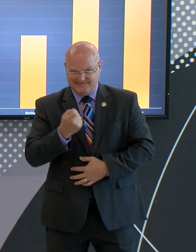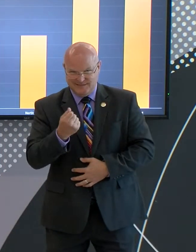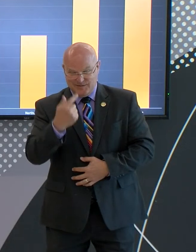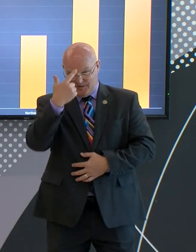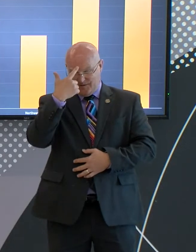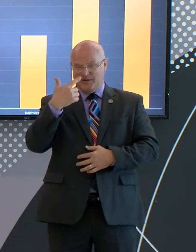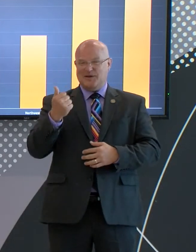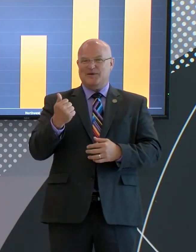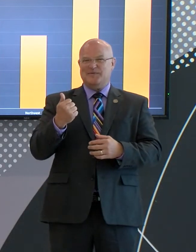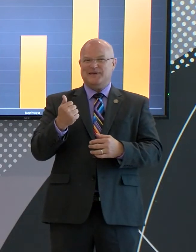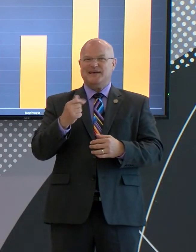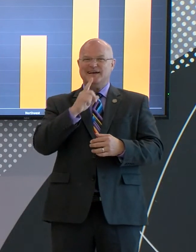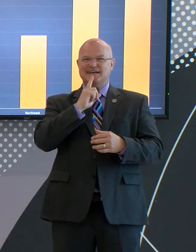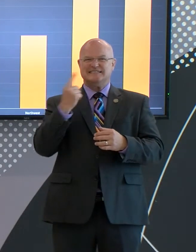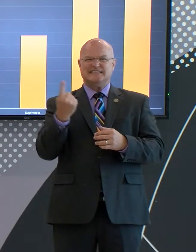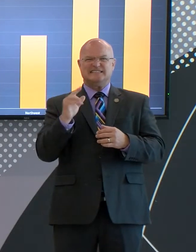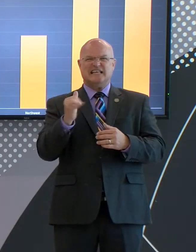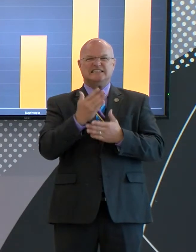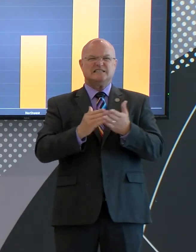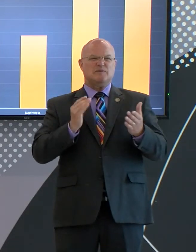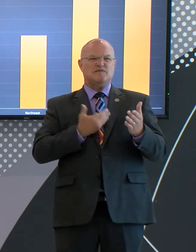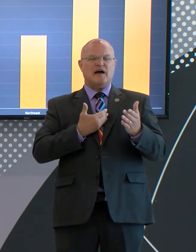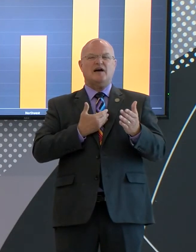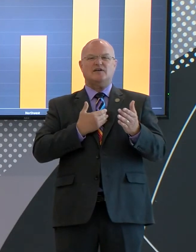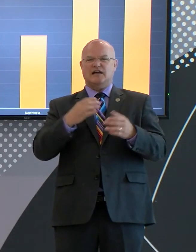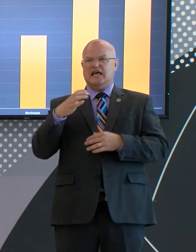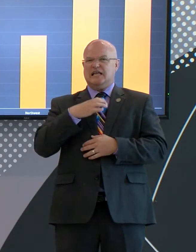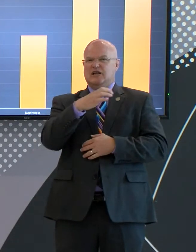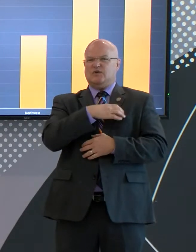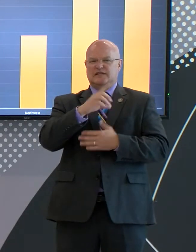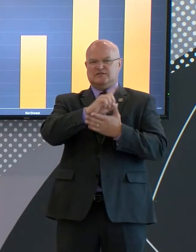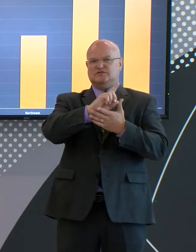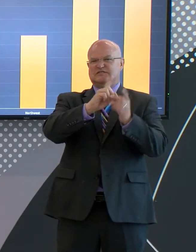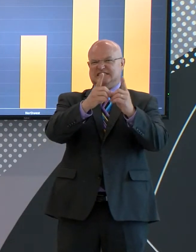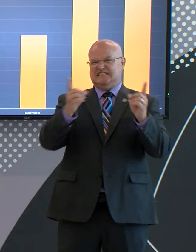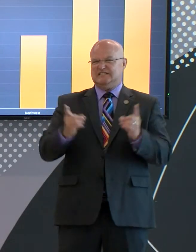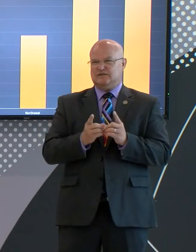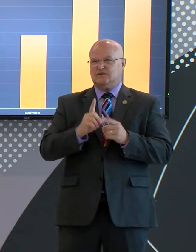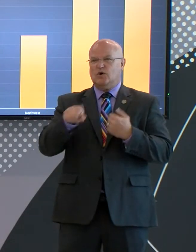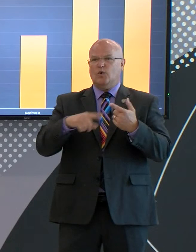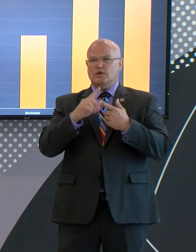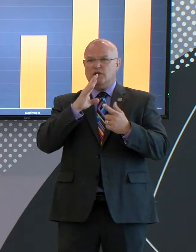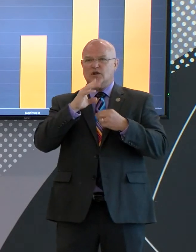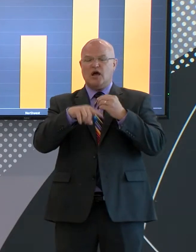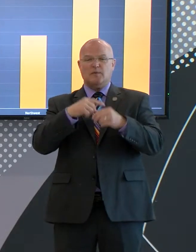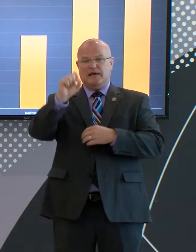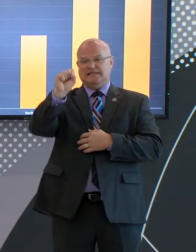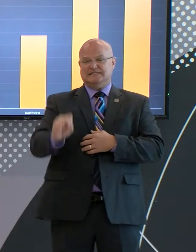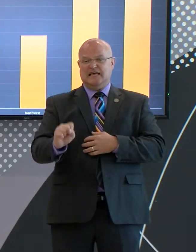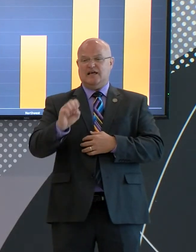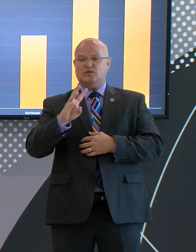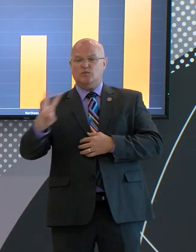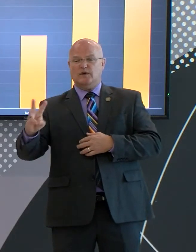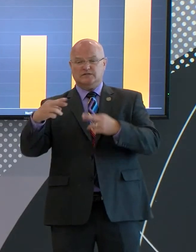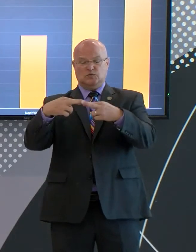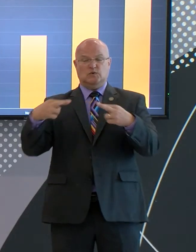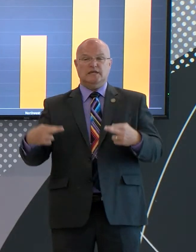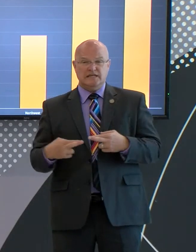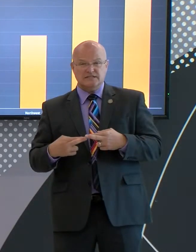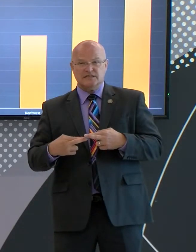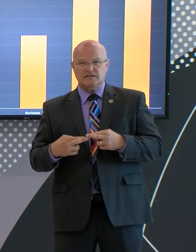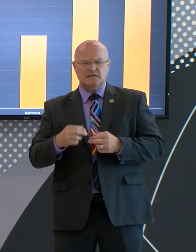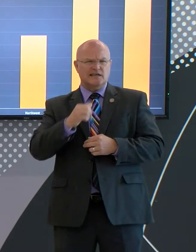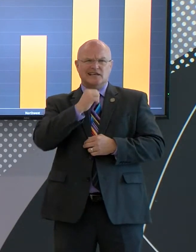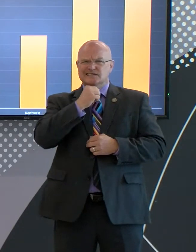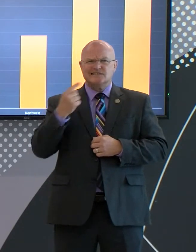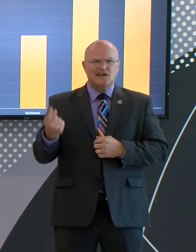bit because it's like some of our congressional districts. Whenever you talk about Southwest region, it's